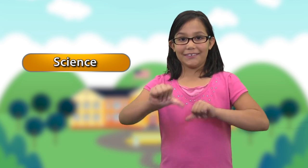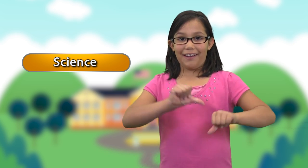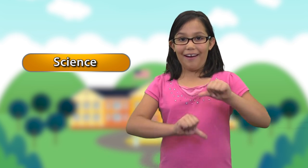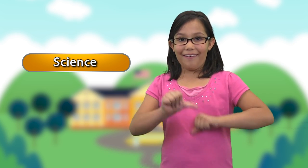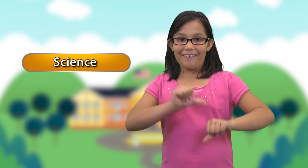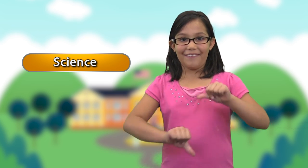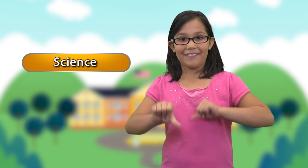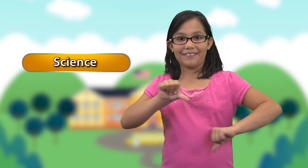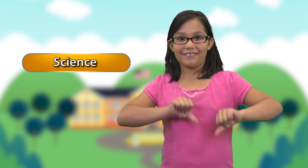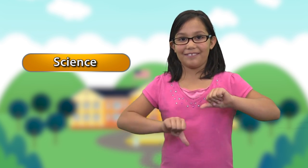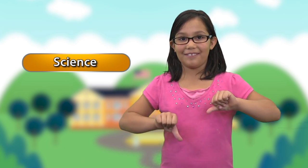Science.